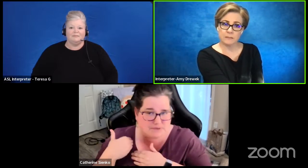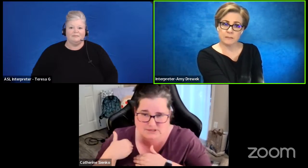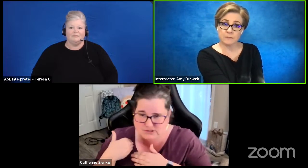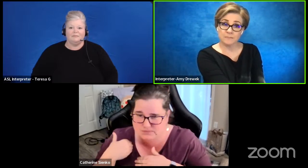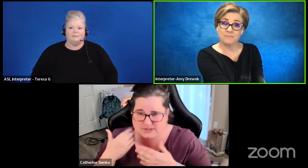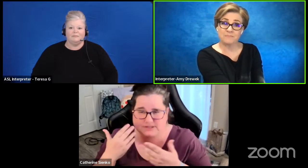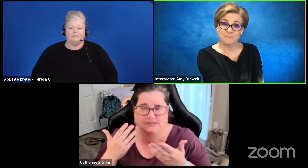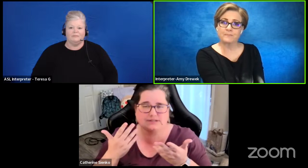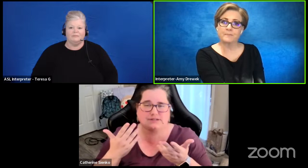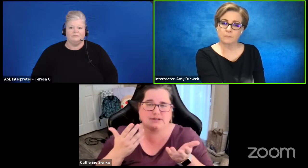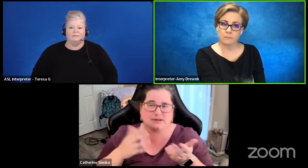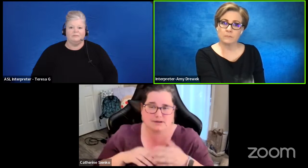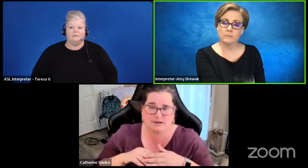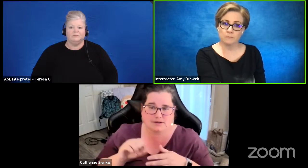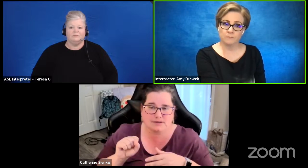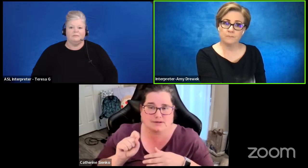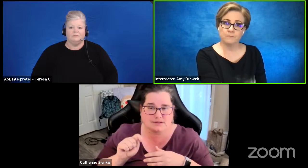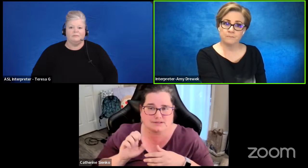those responsibilities.